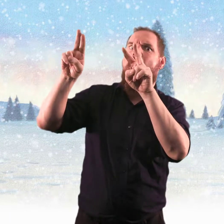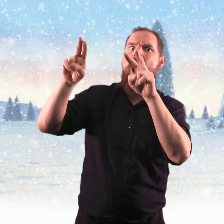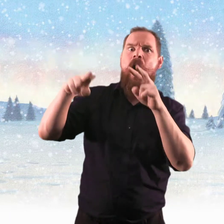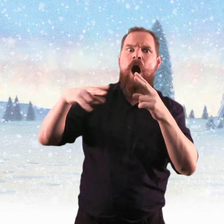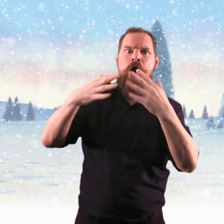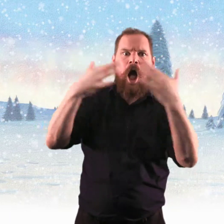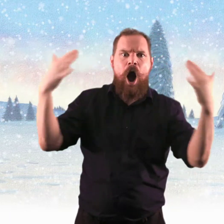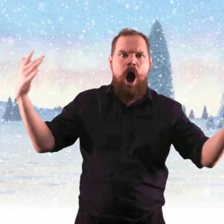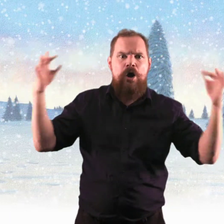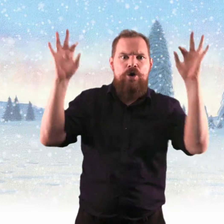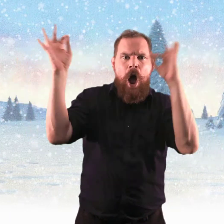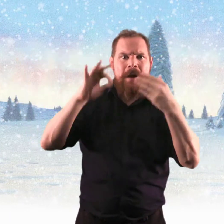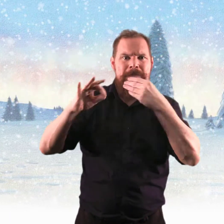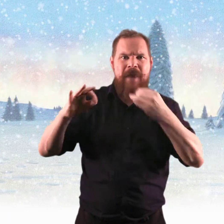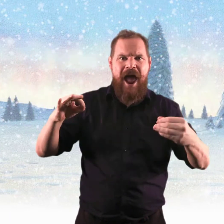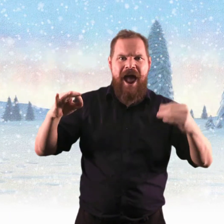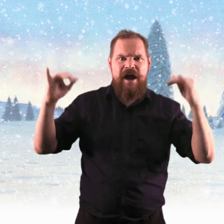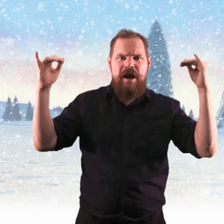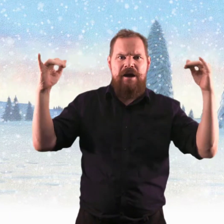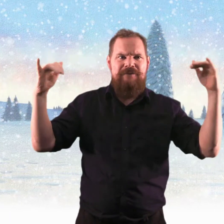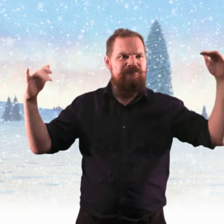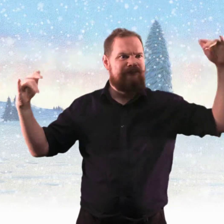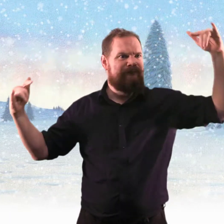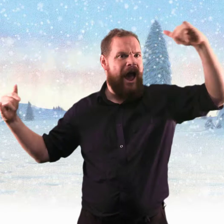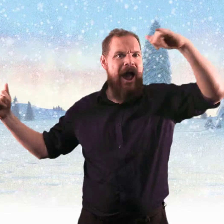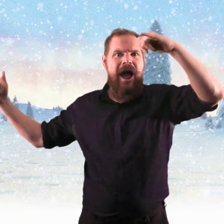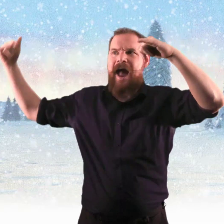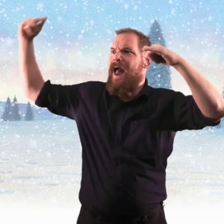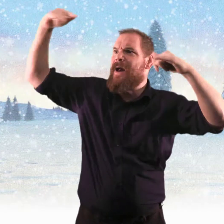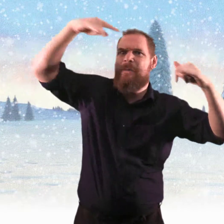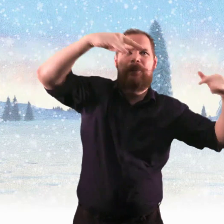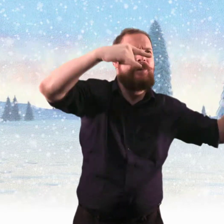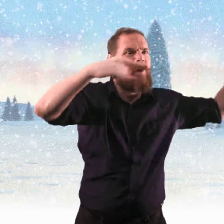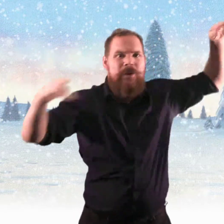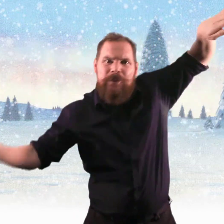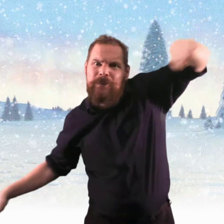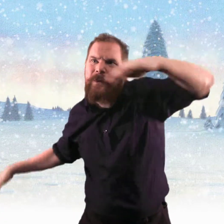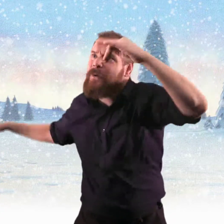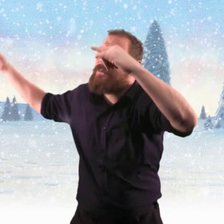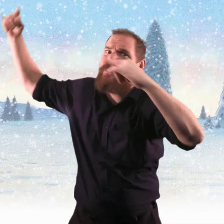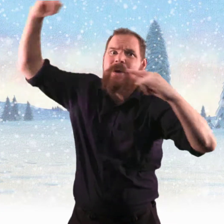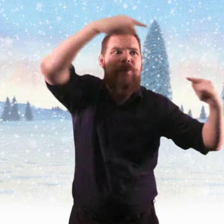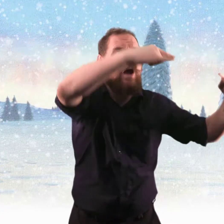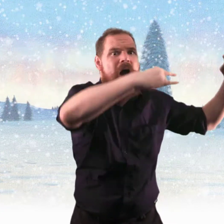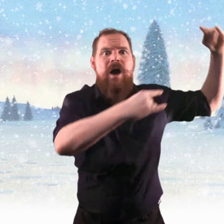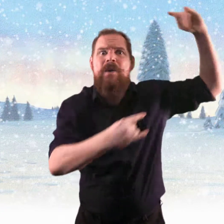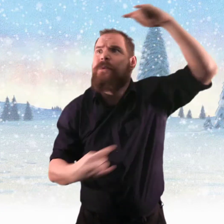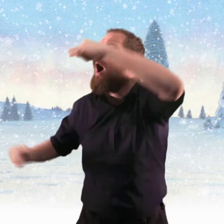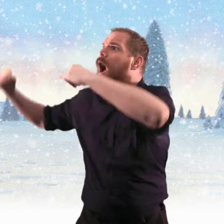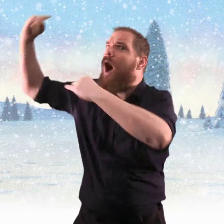amazement. The air was full of flying snowmen, swirling through the sky.